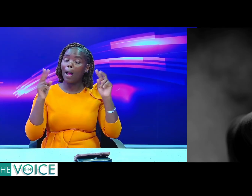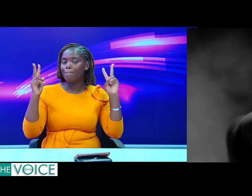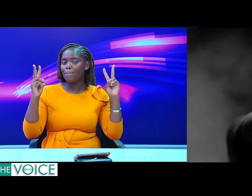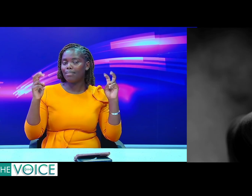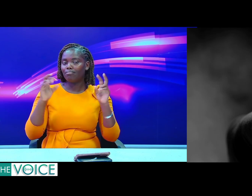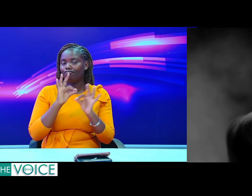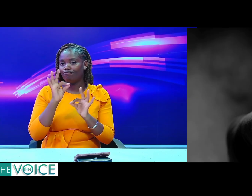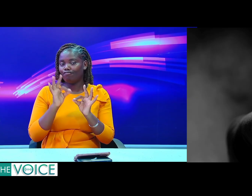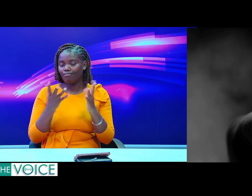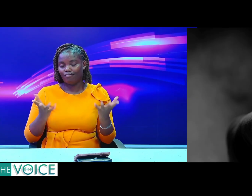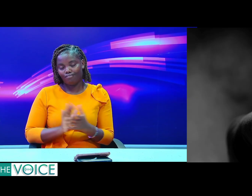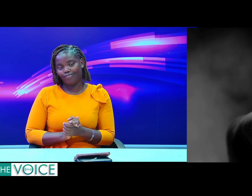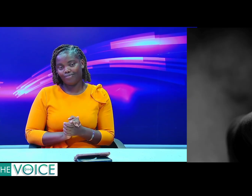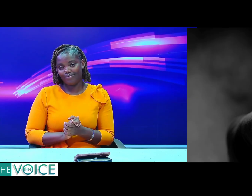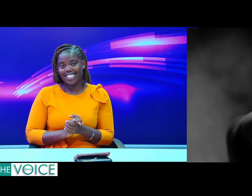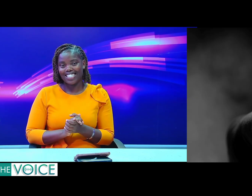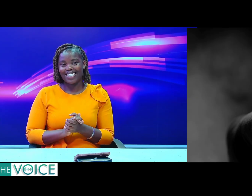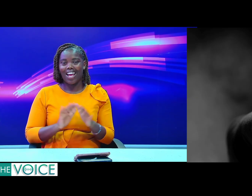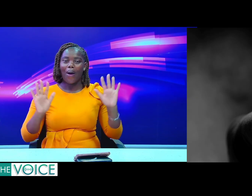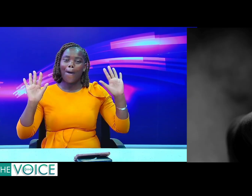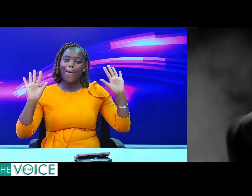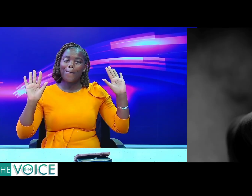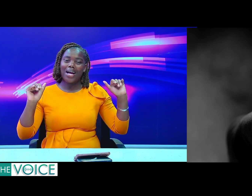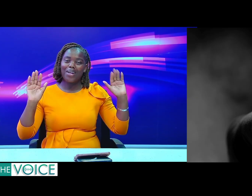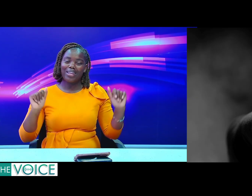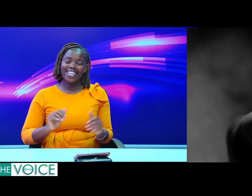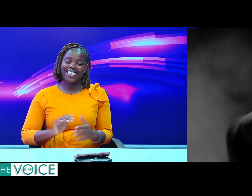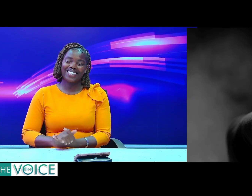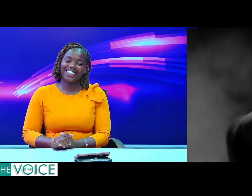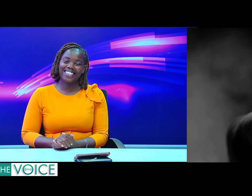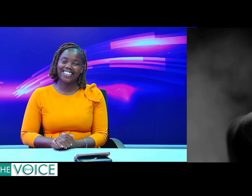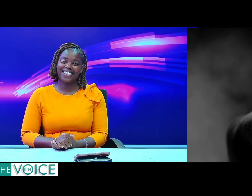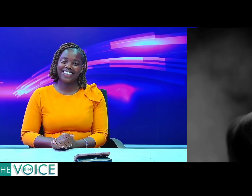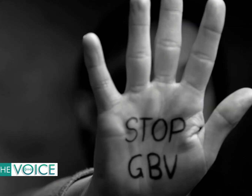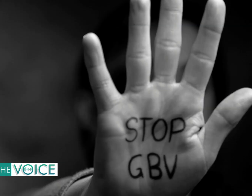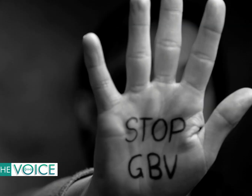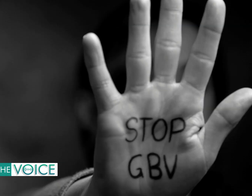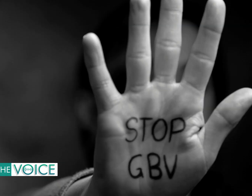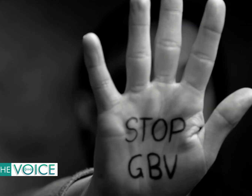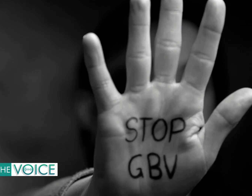changing perspectives about different issues in our society. Thank you so much and goodbye.